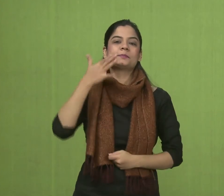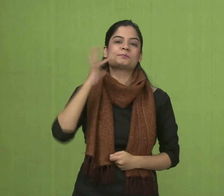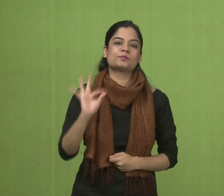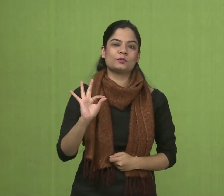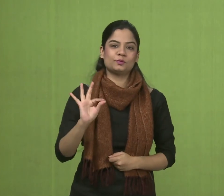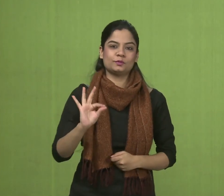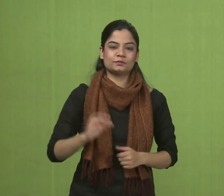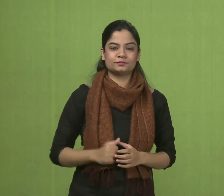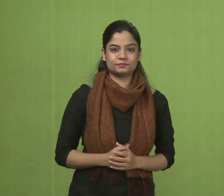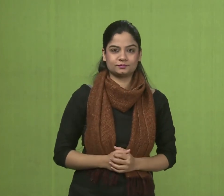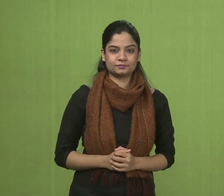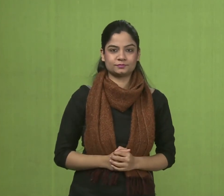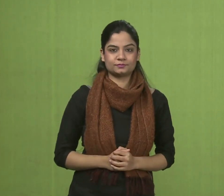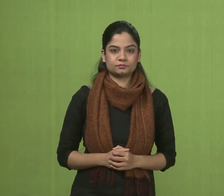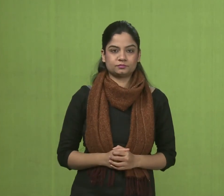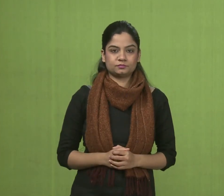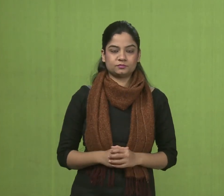to sit, etc. Functional